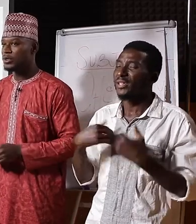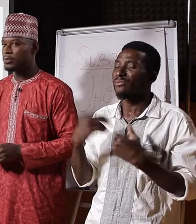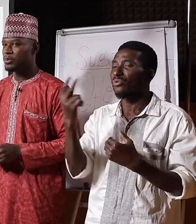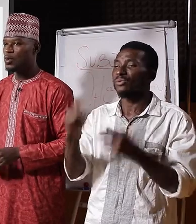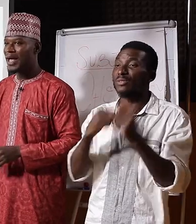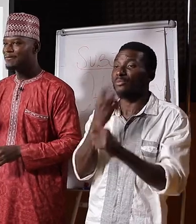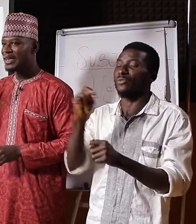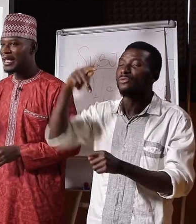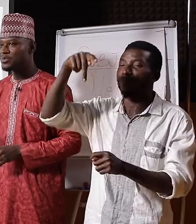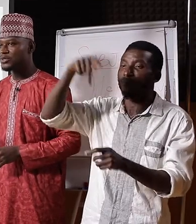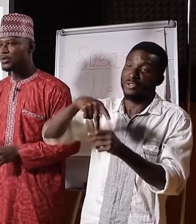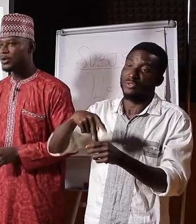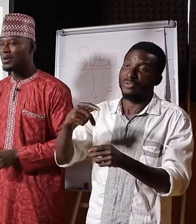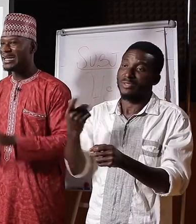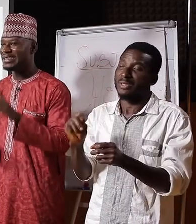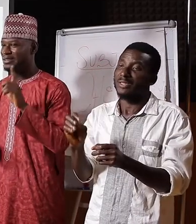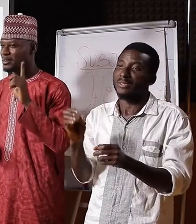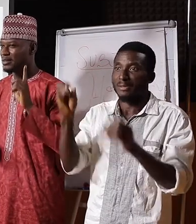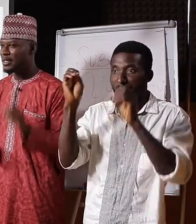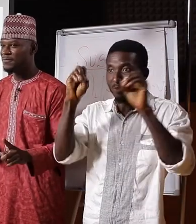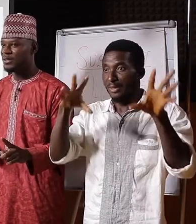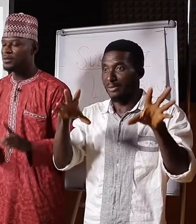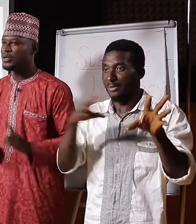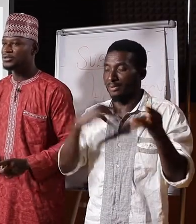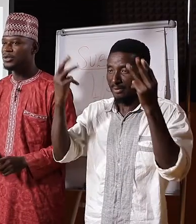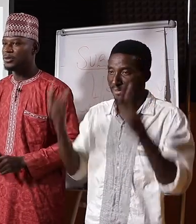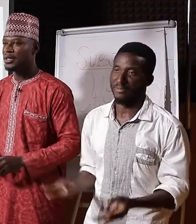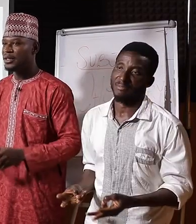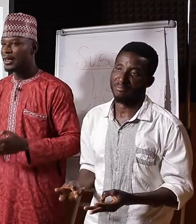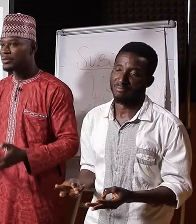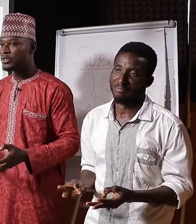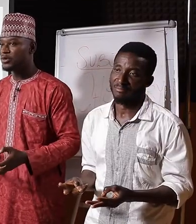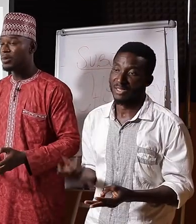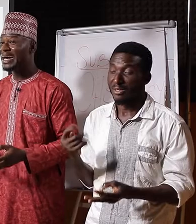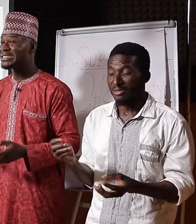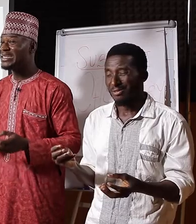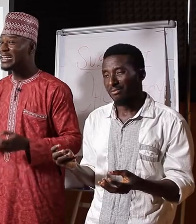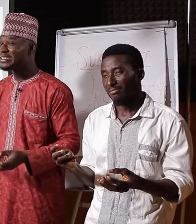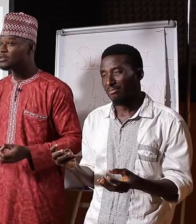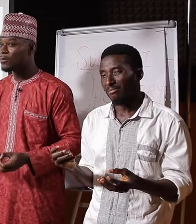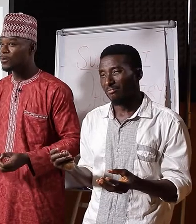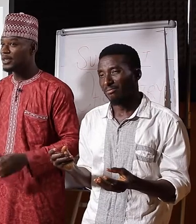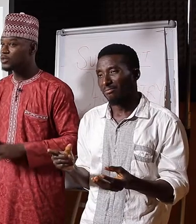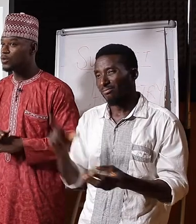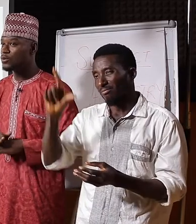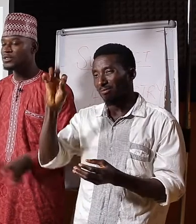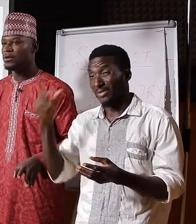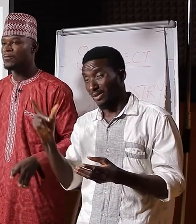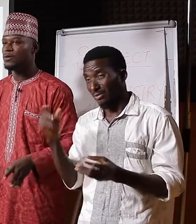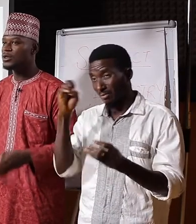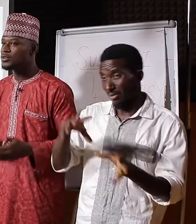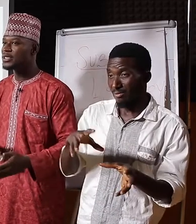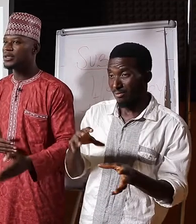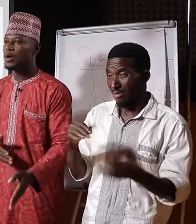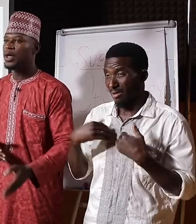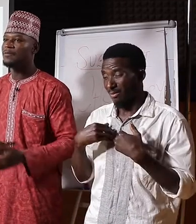of petroleum. We have the light petroleum and the heavy petroleum. The light petroleum has less sulfur in it, or no